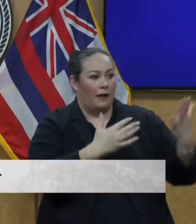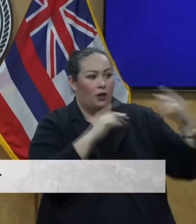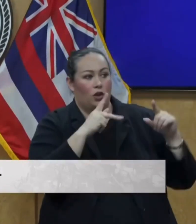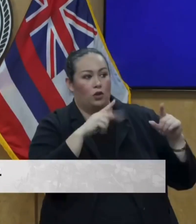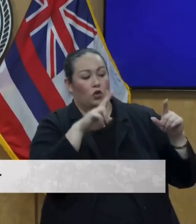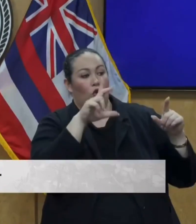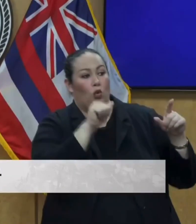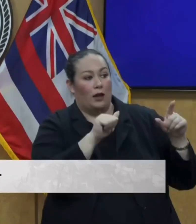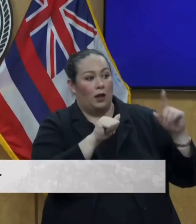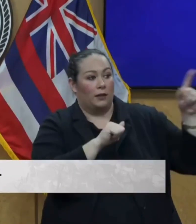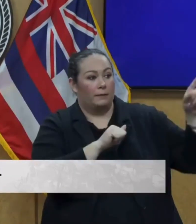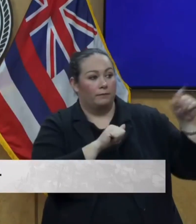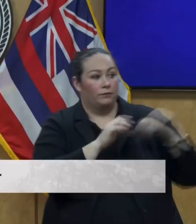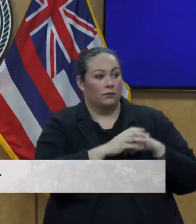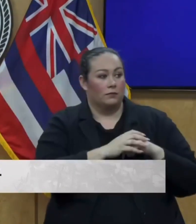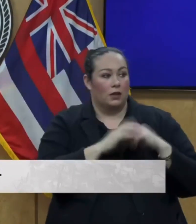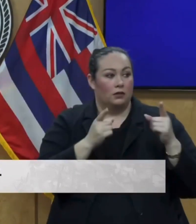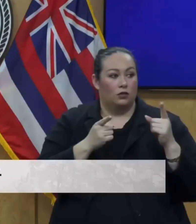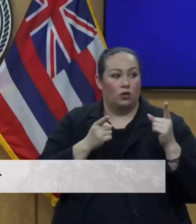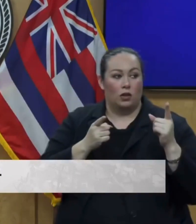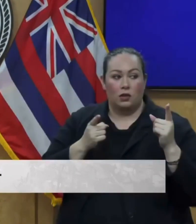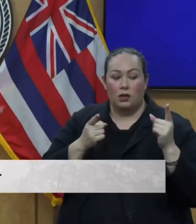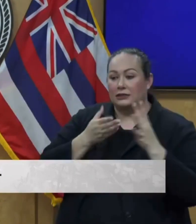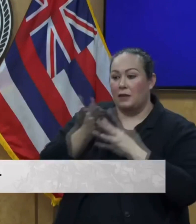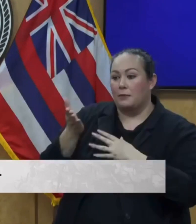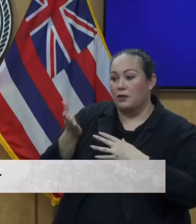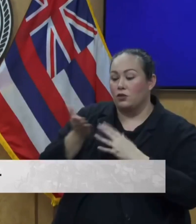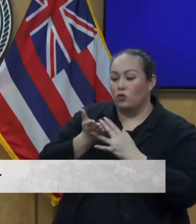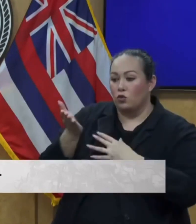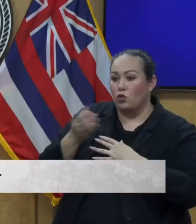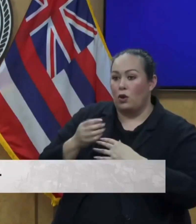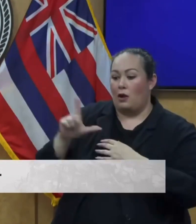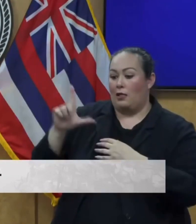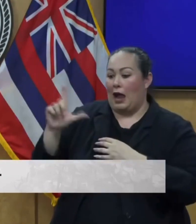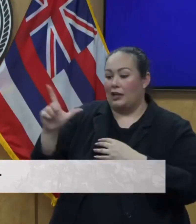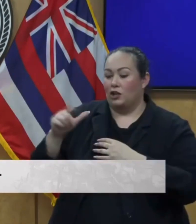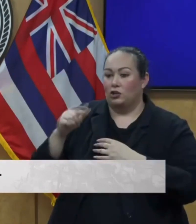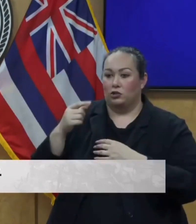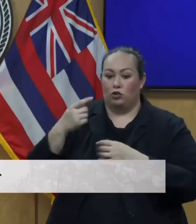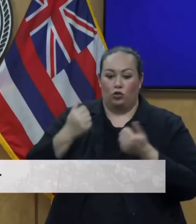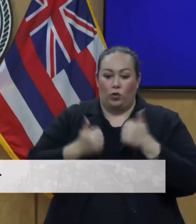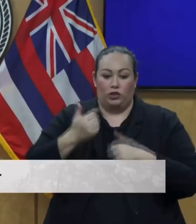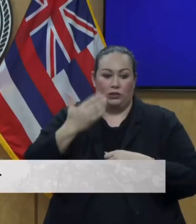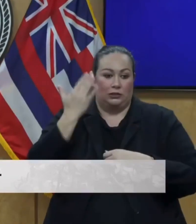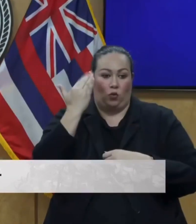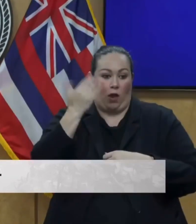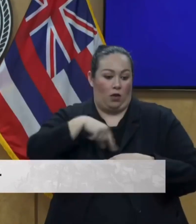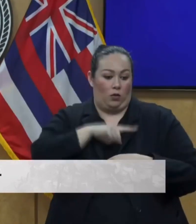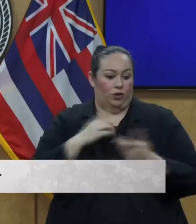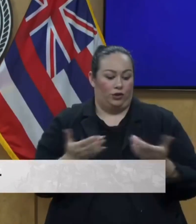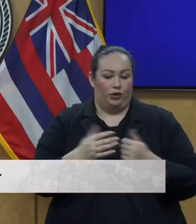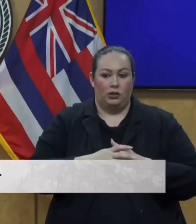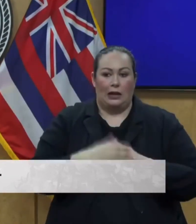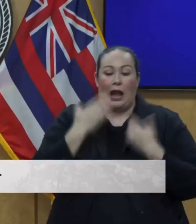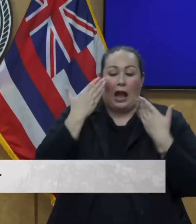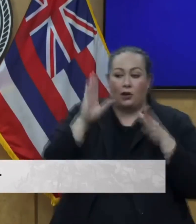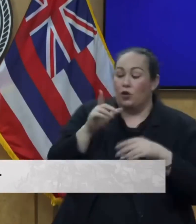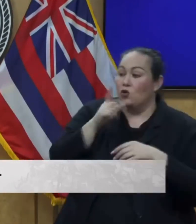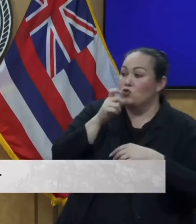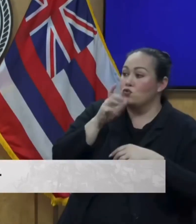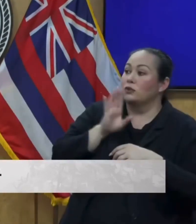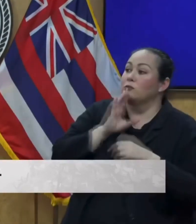not the two fires in the Haina as well. Haina, which is why we're all here Well, I'm going to answer your question. I don't know who spoke to General Hara. That's my answer to your question.